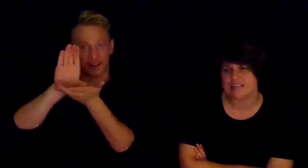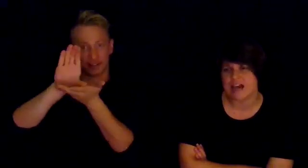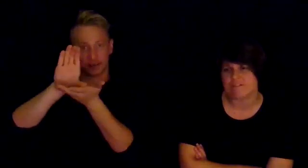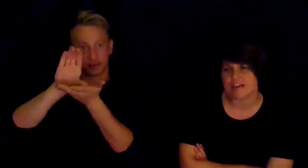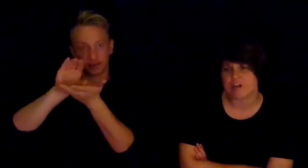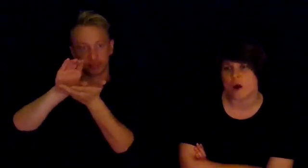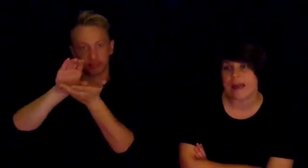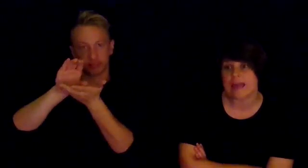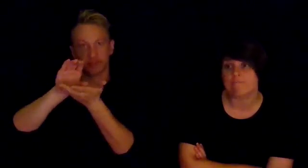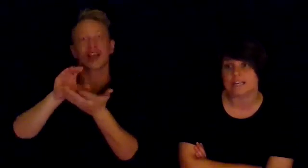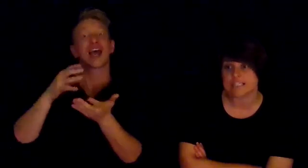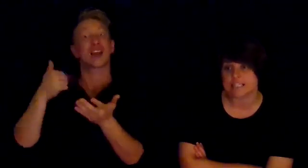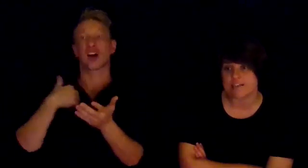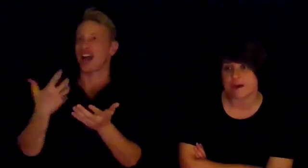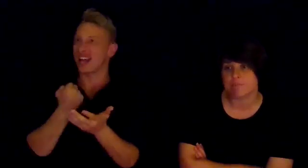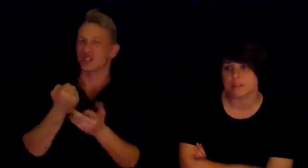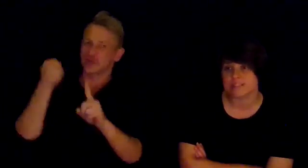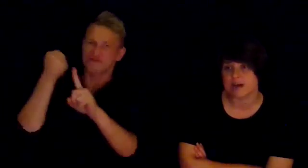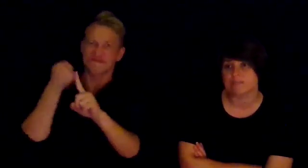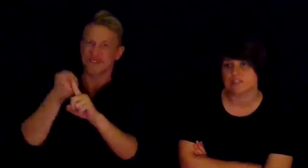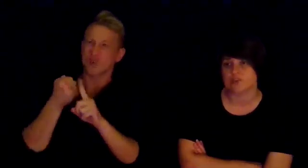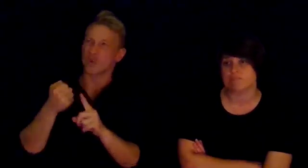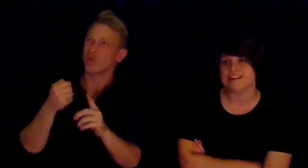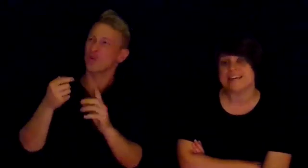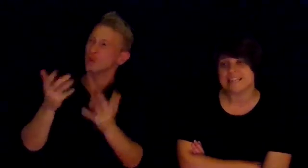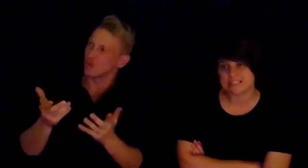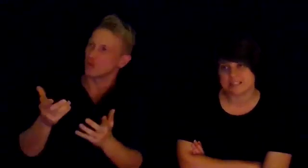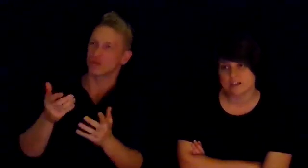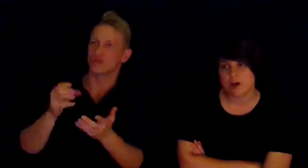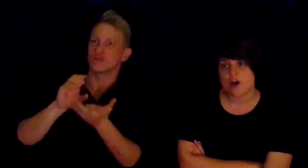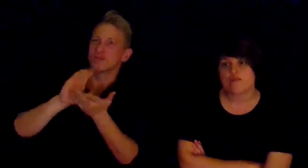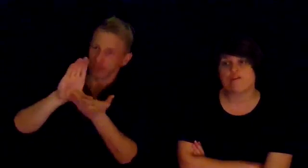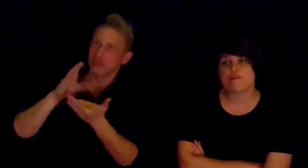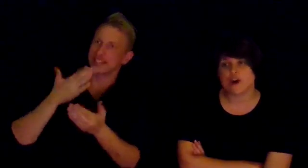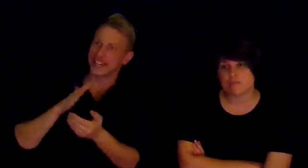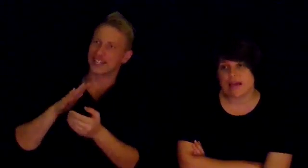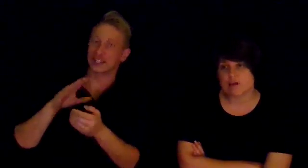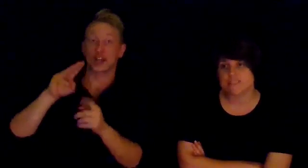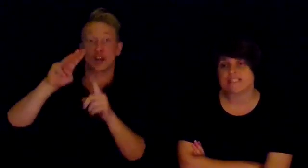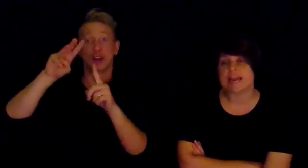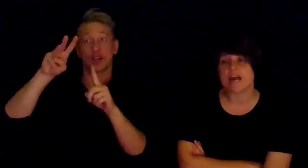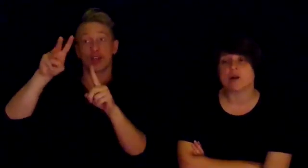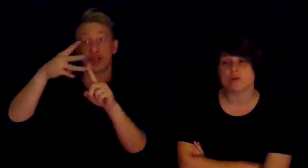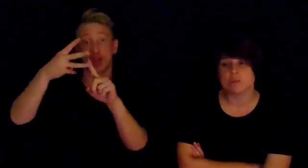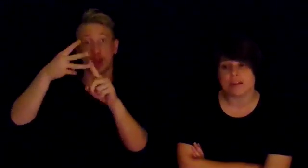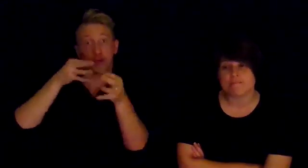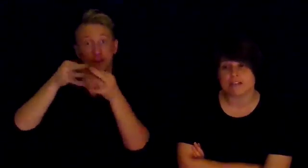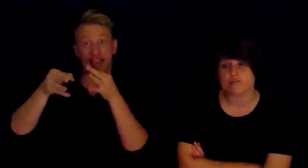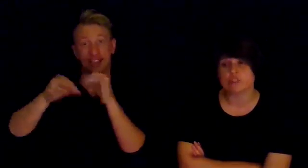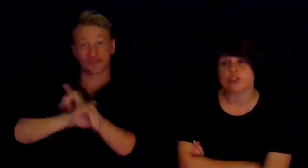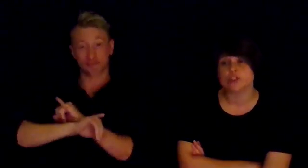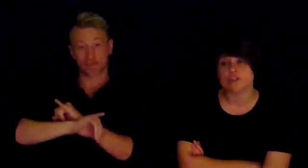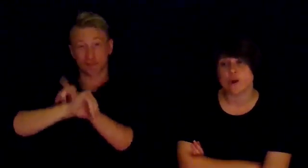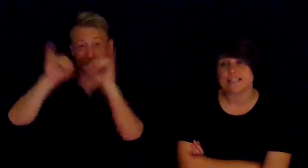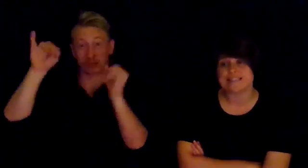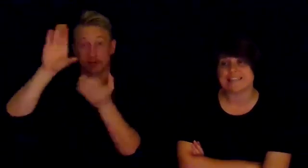really had to advocate quite heavily to get that boosted up to suit my needs. The third plan was terrible. My